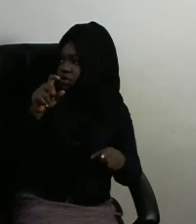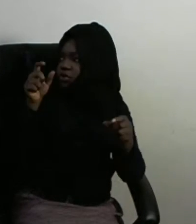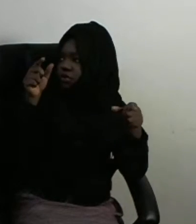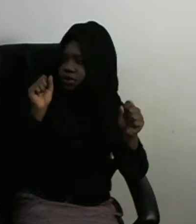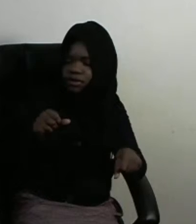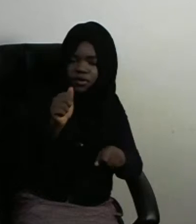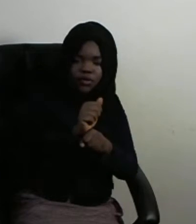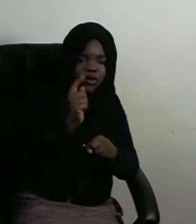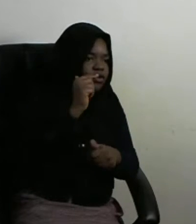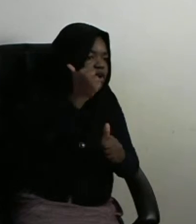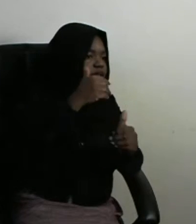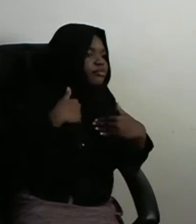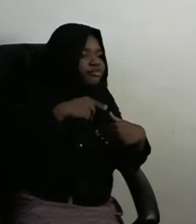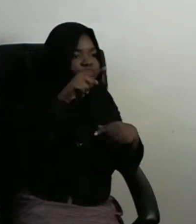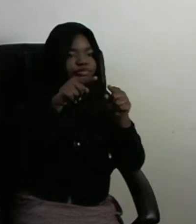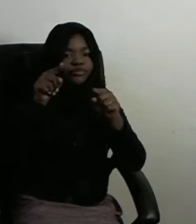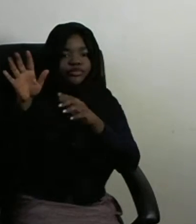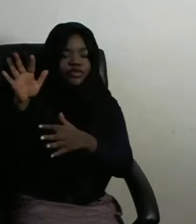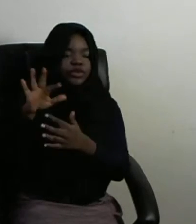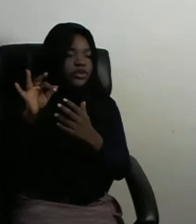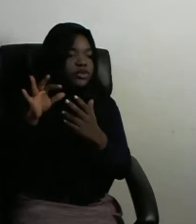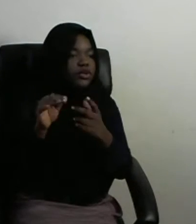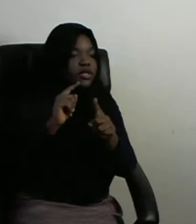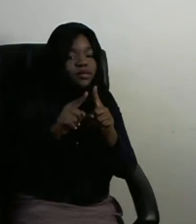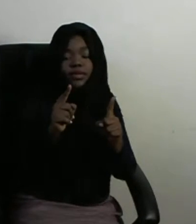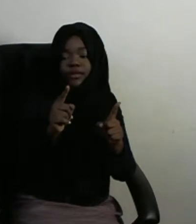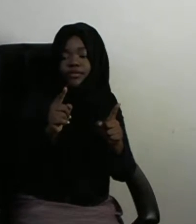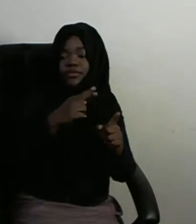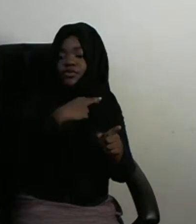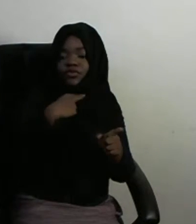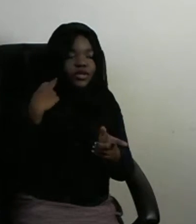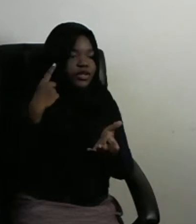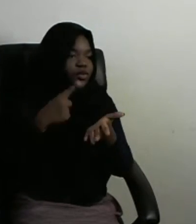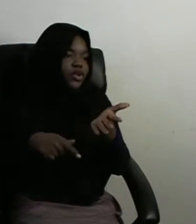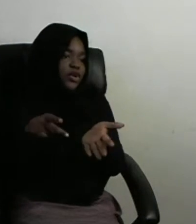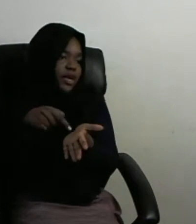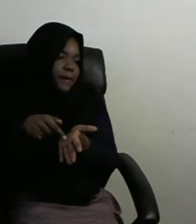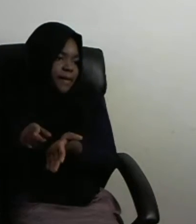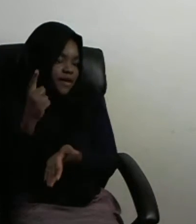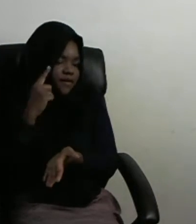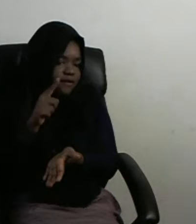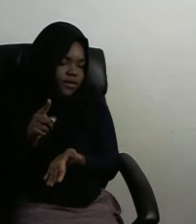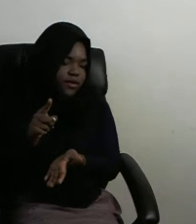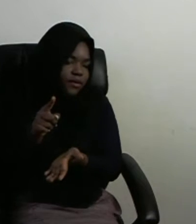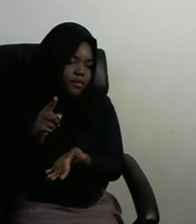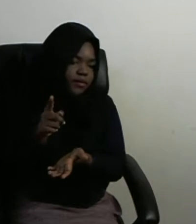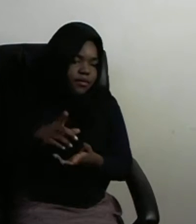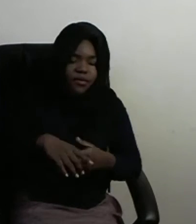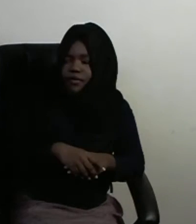can work for anybody you choose, you sacrifice what you get paid for.